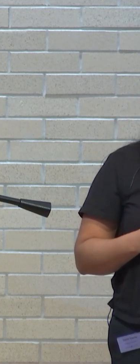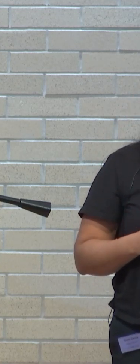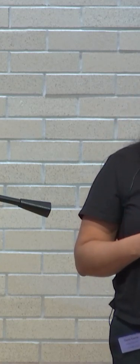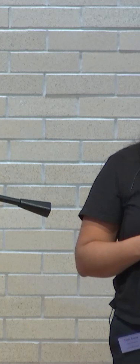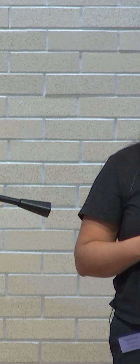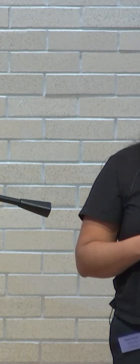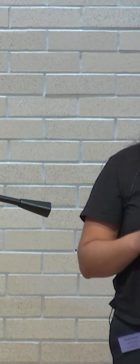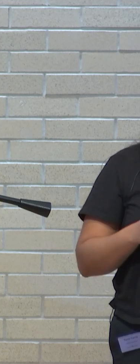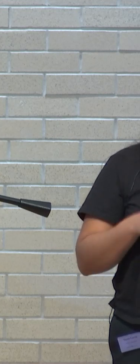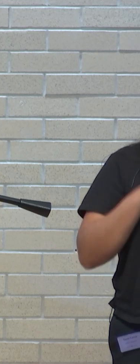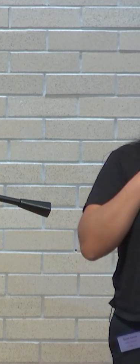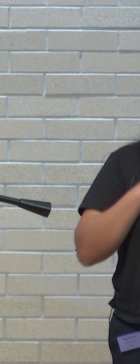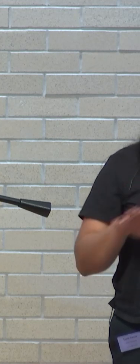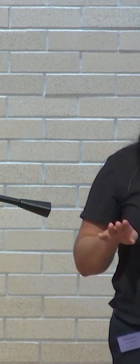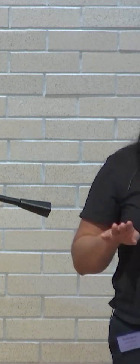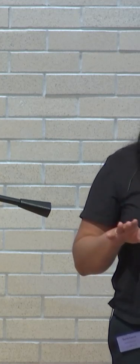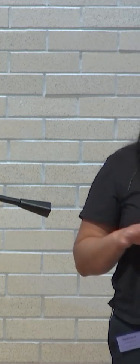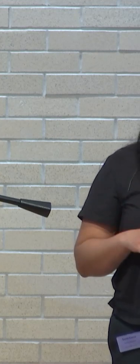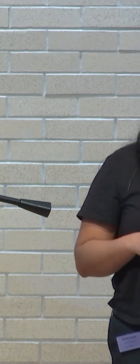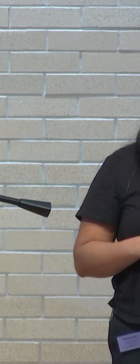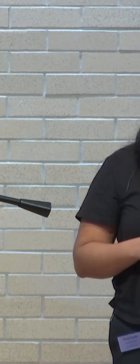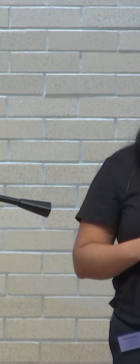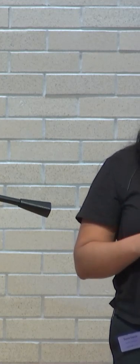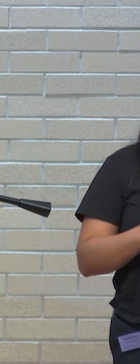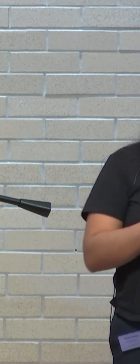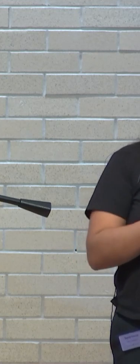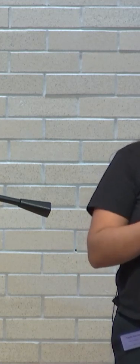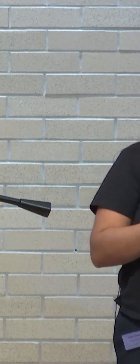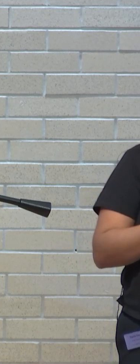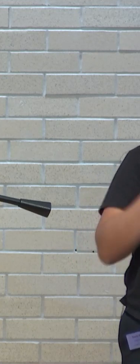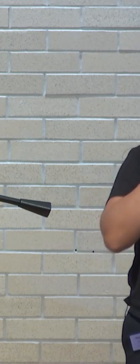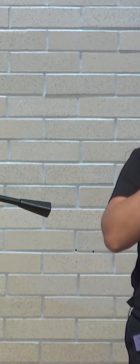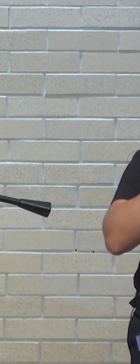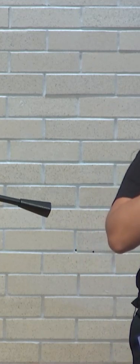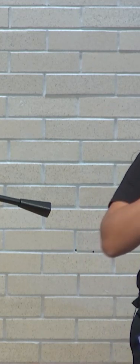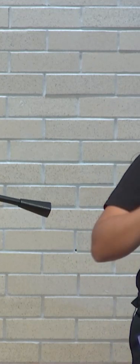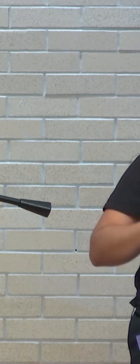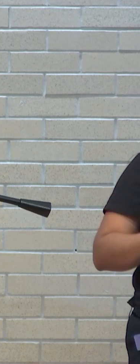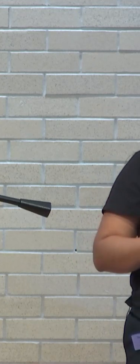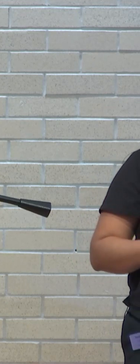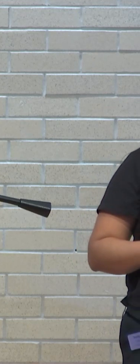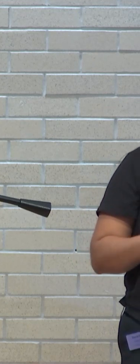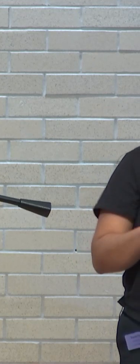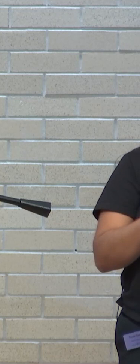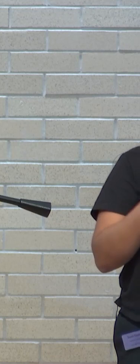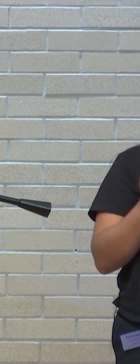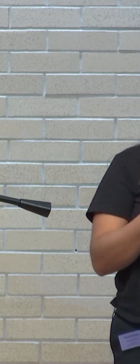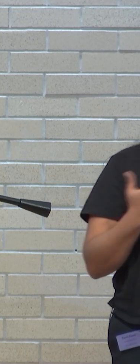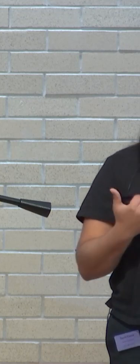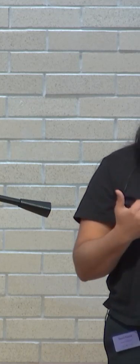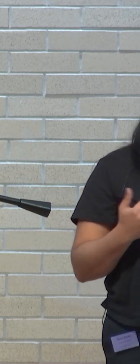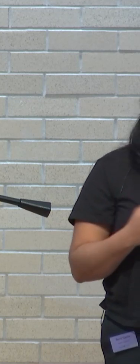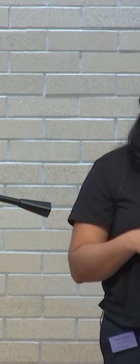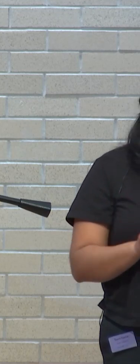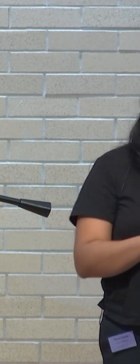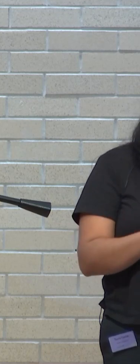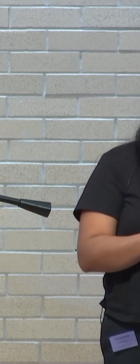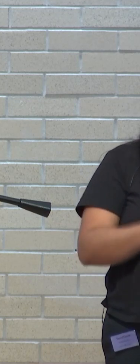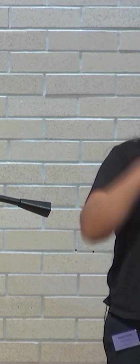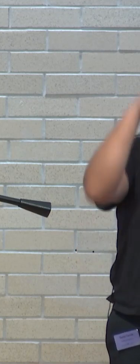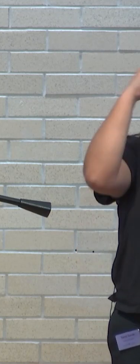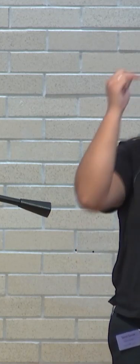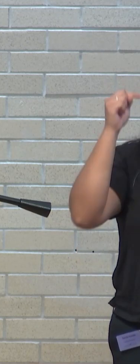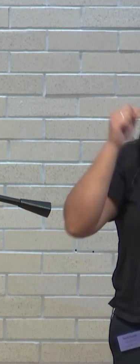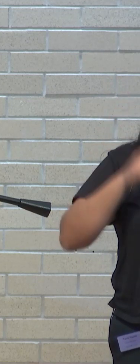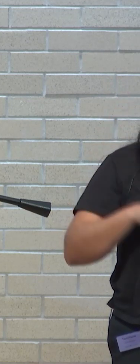the basketball boys on campus because of our shared experiences. More than half the team are black or black identified.